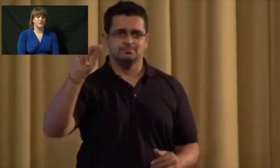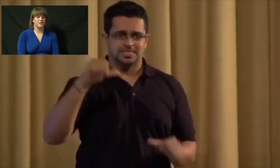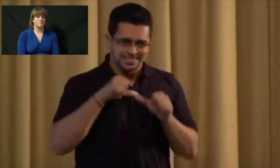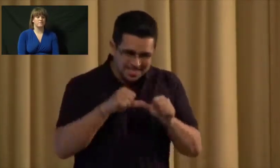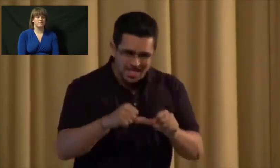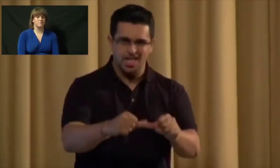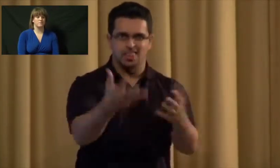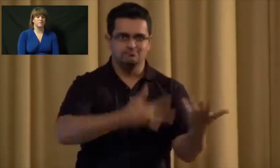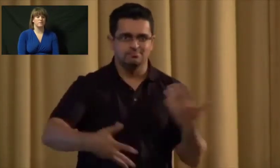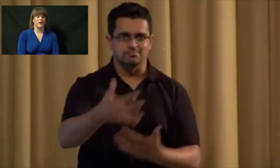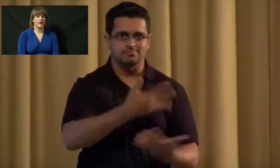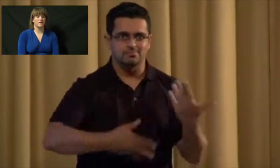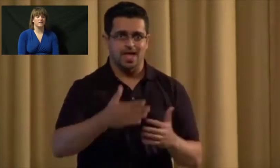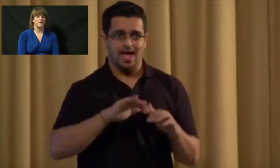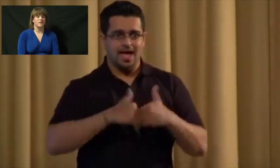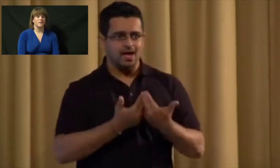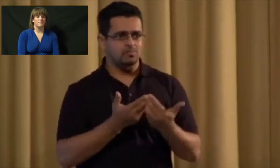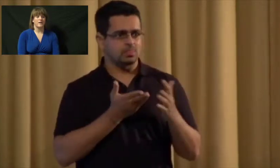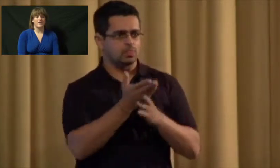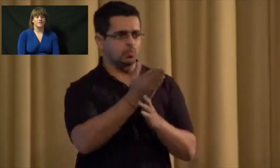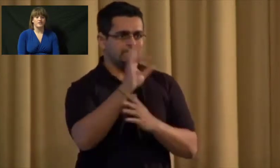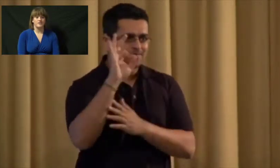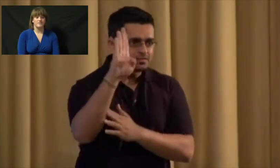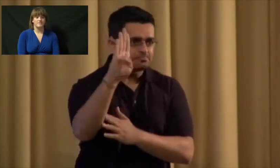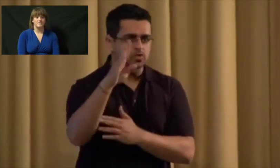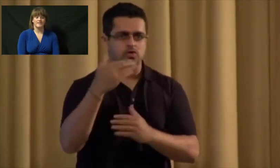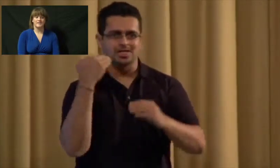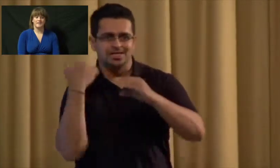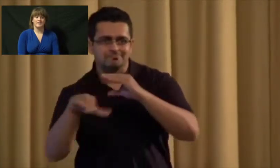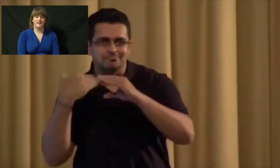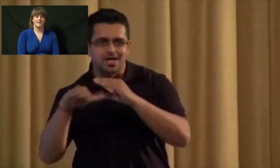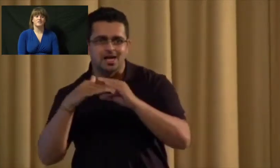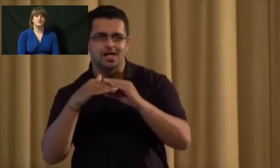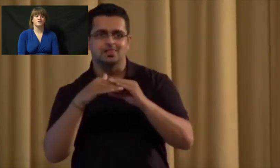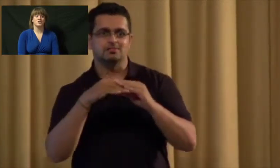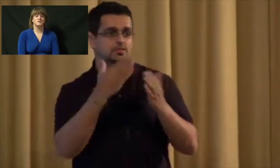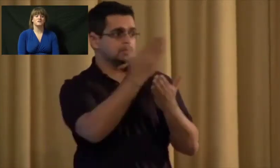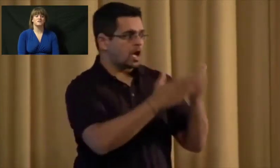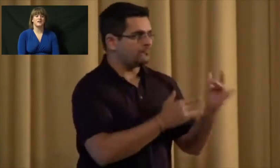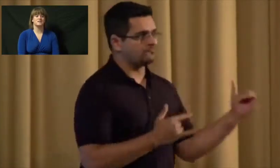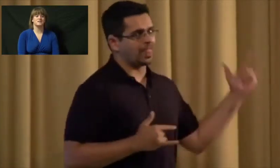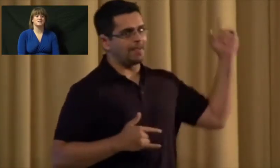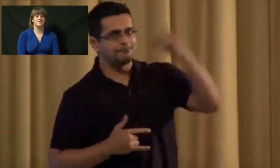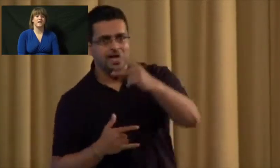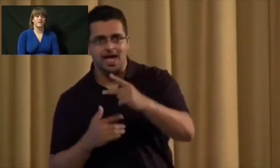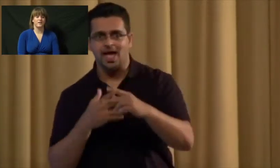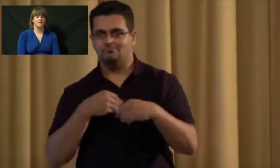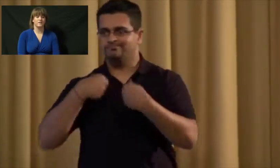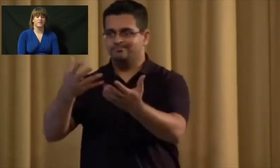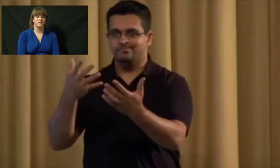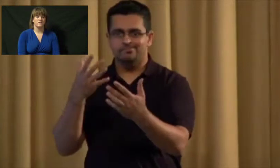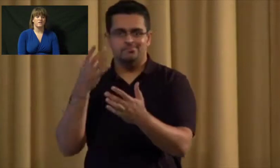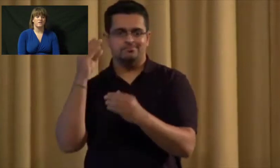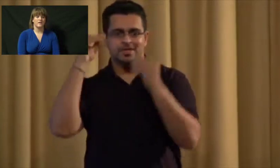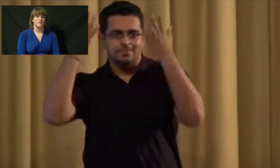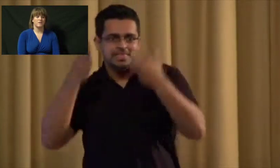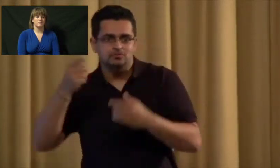they flew back. But actually, they didn't. They chose instead to stay there. They emailed